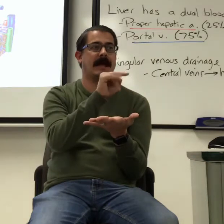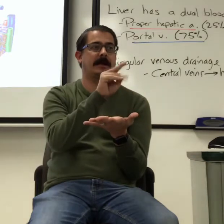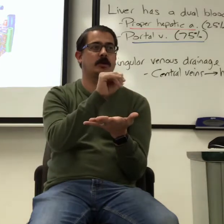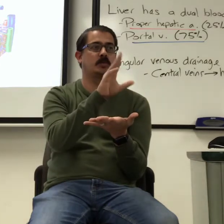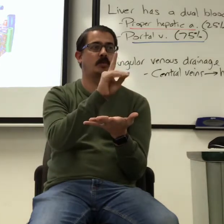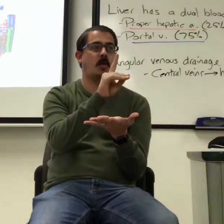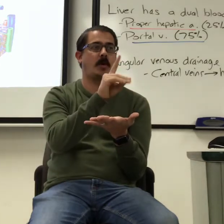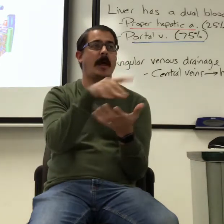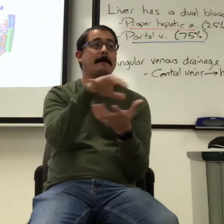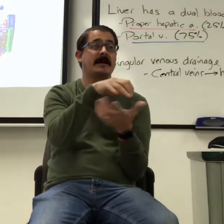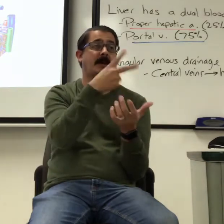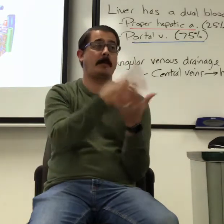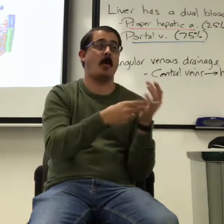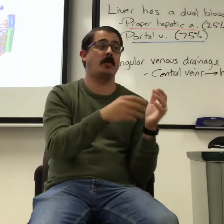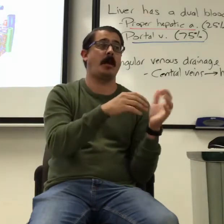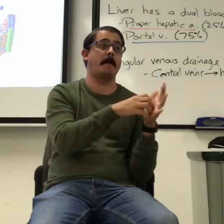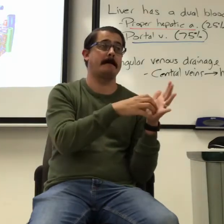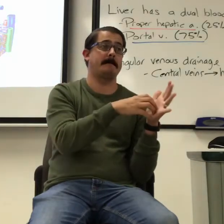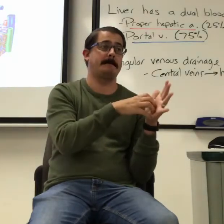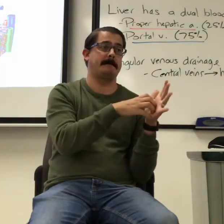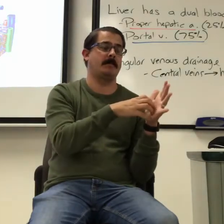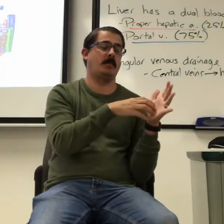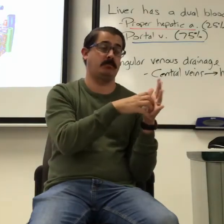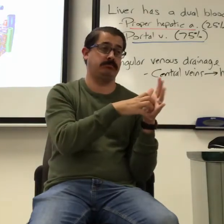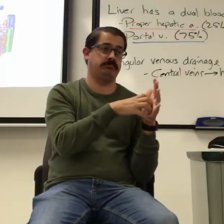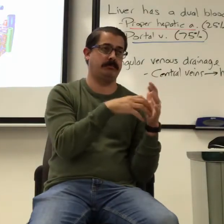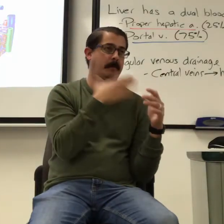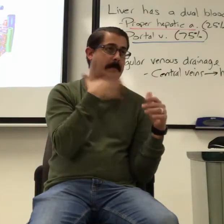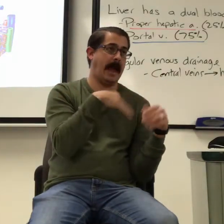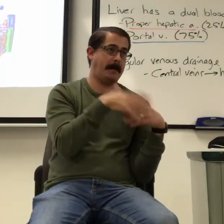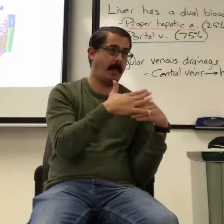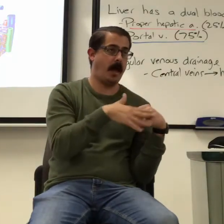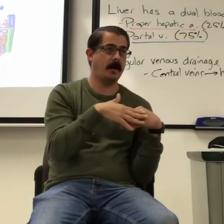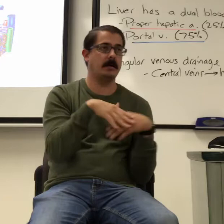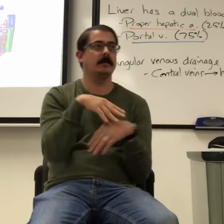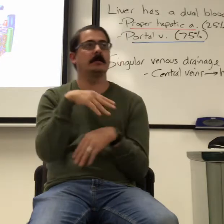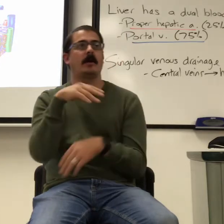both the oxygen-rich blood flowing towards the shower drain